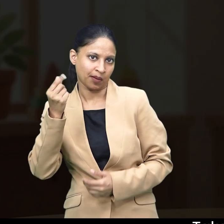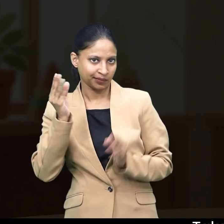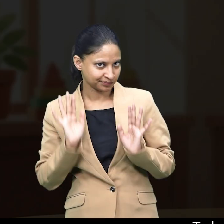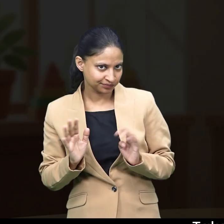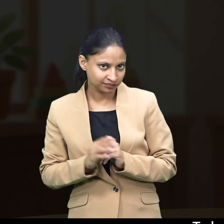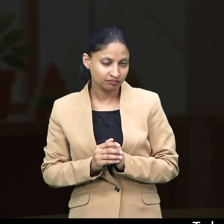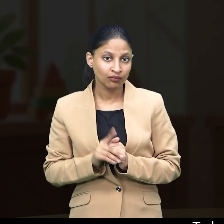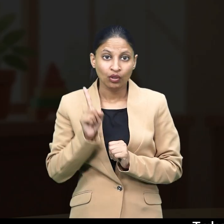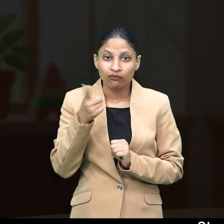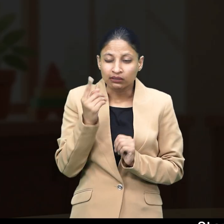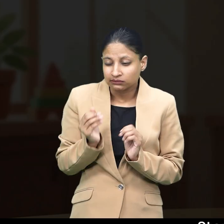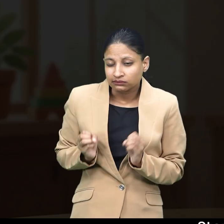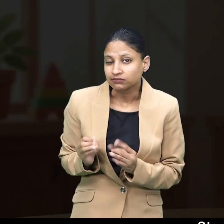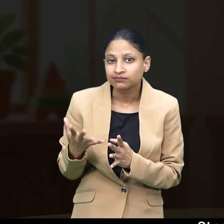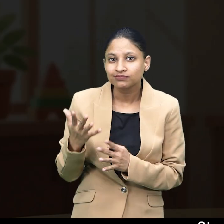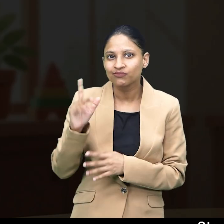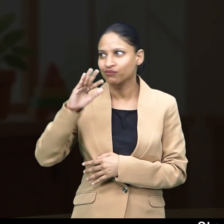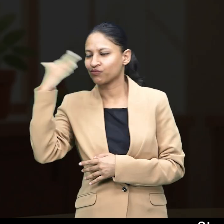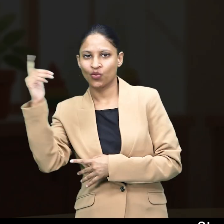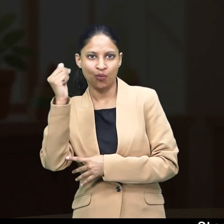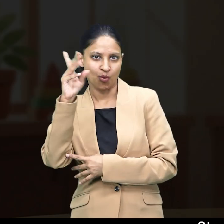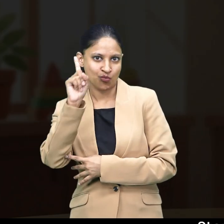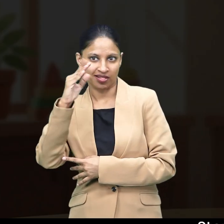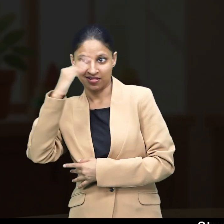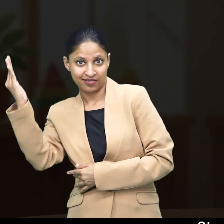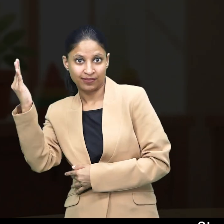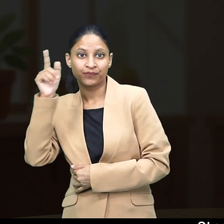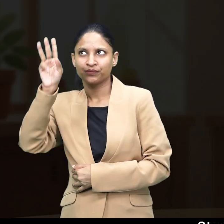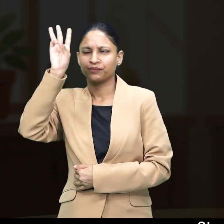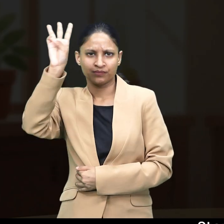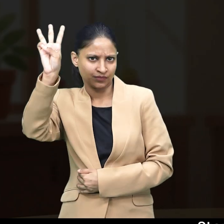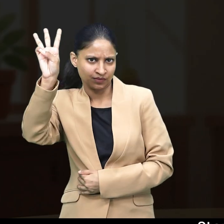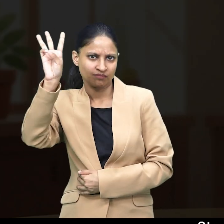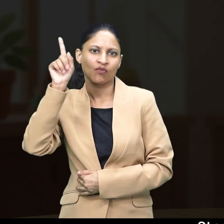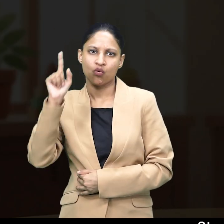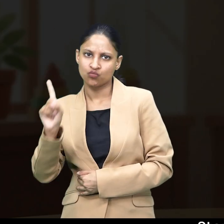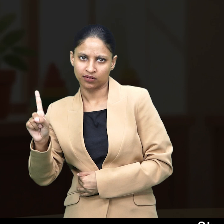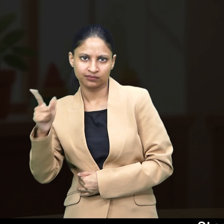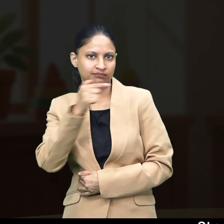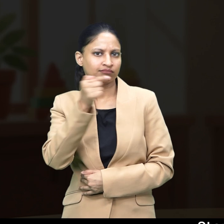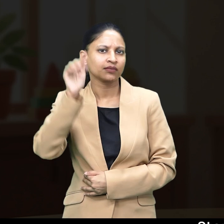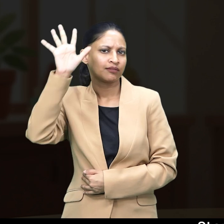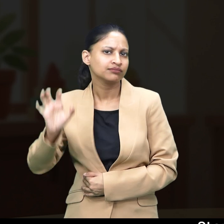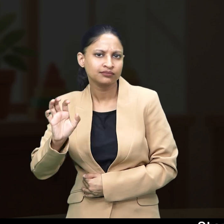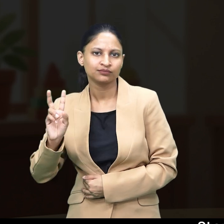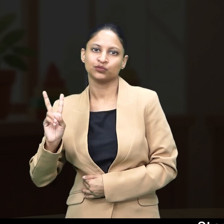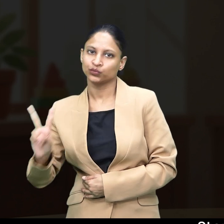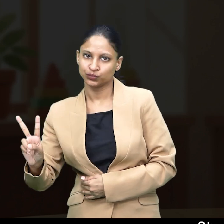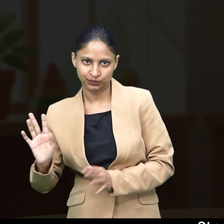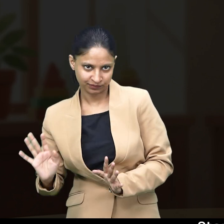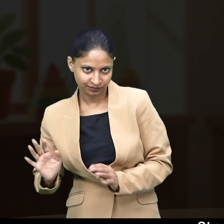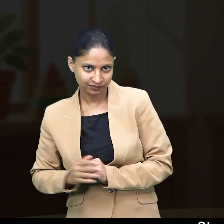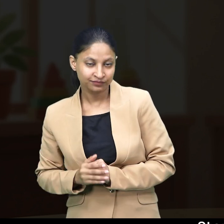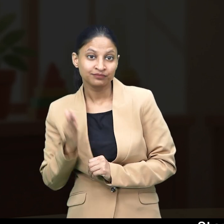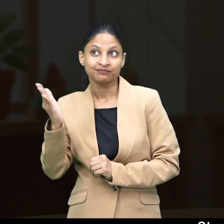421. Step 1. Ones place. 3 minus 1 equals to